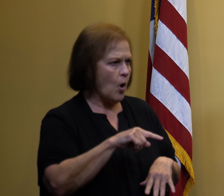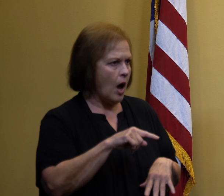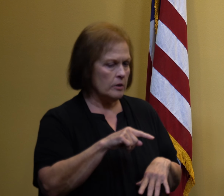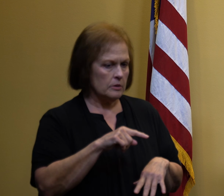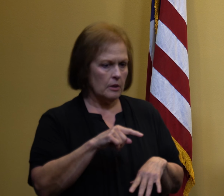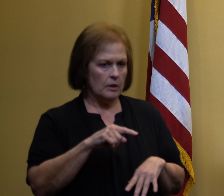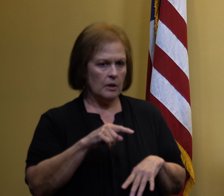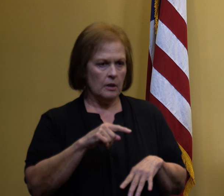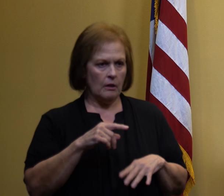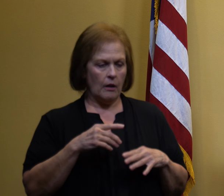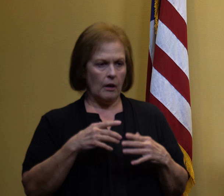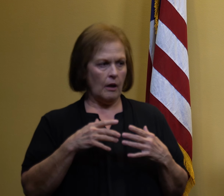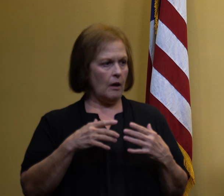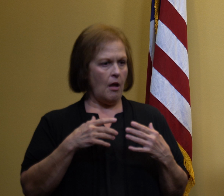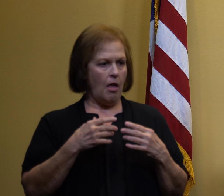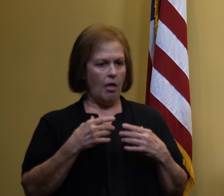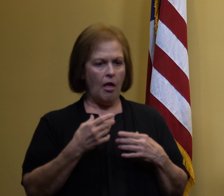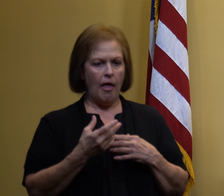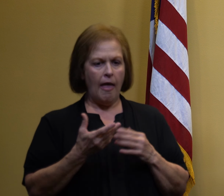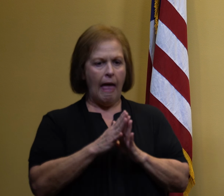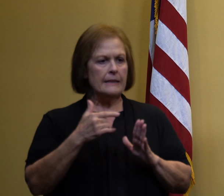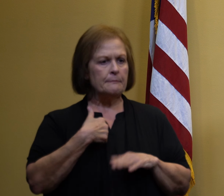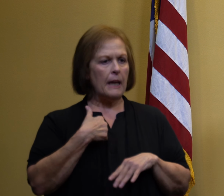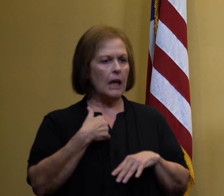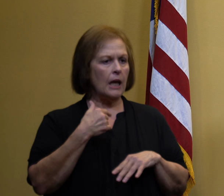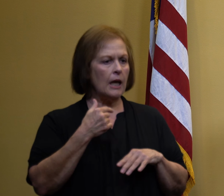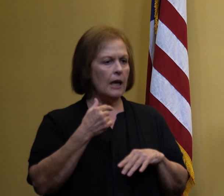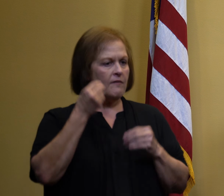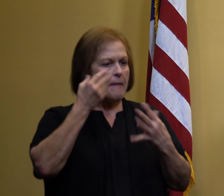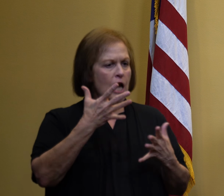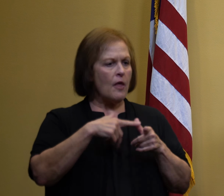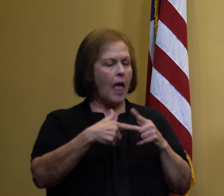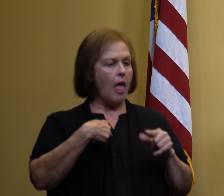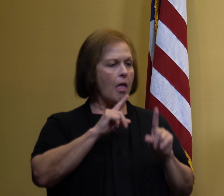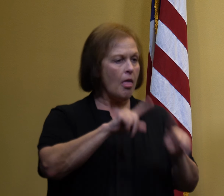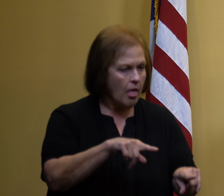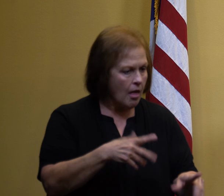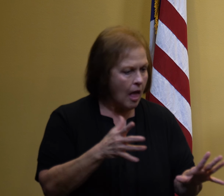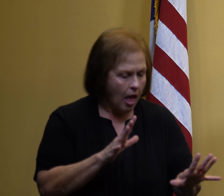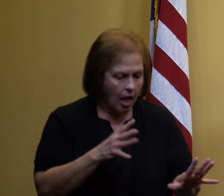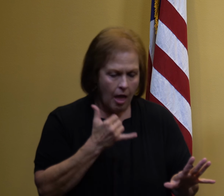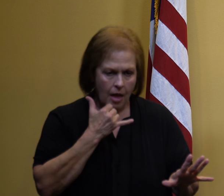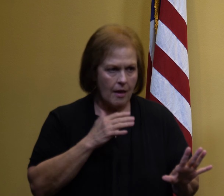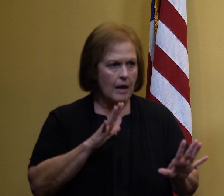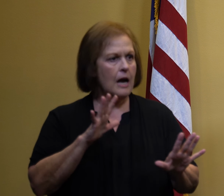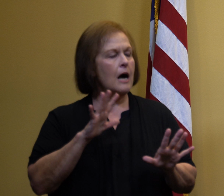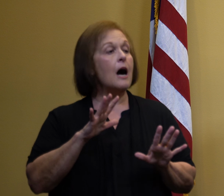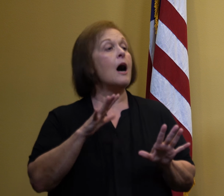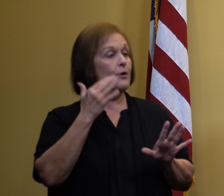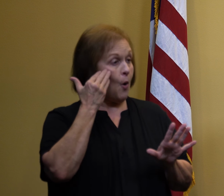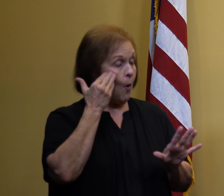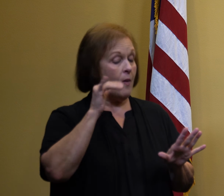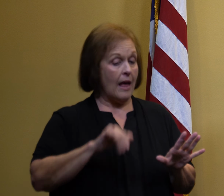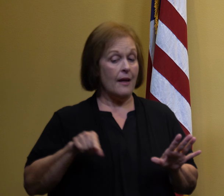caught up in saying one thing and then you negatively coming after me for saying, I'm not doing that. But I will say that men and women of